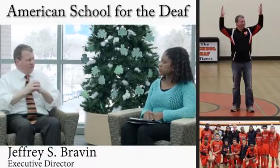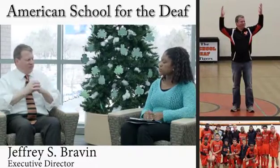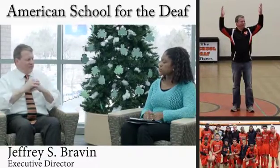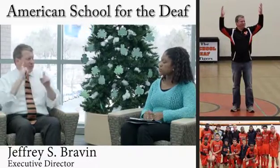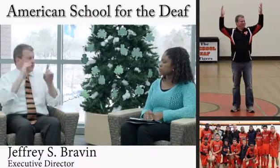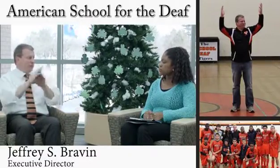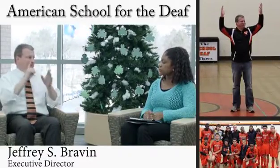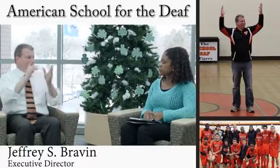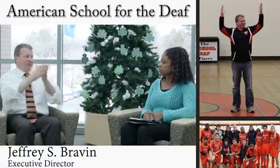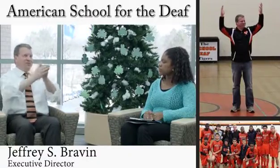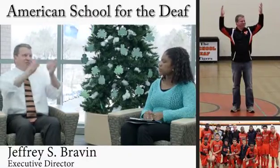a deaf individual.